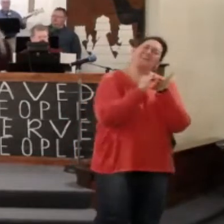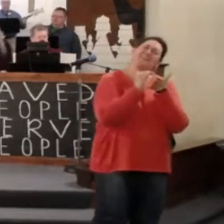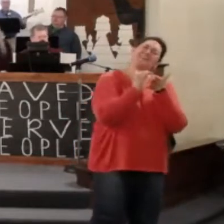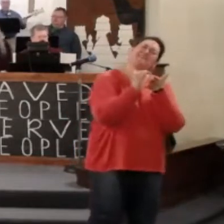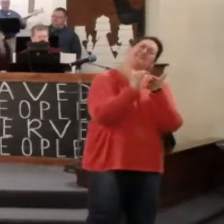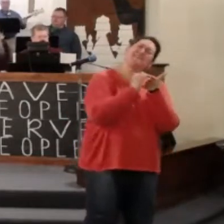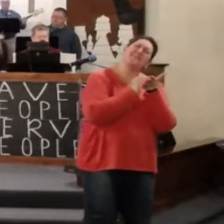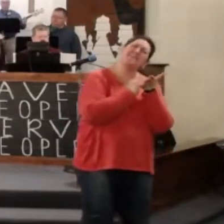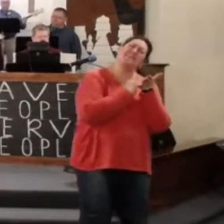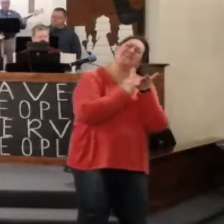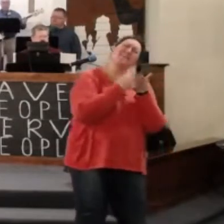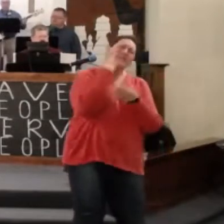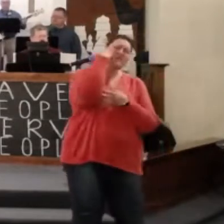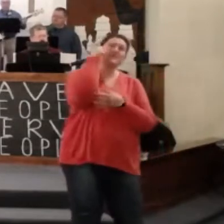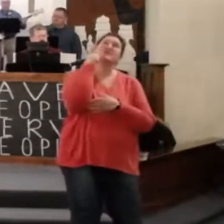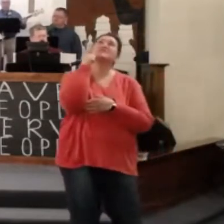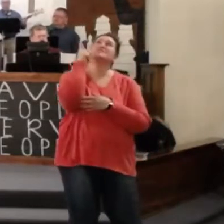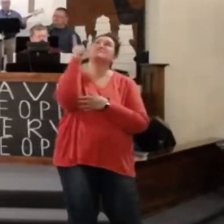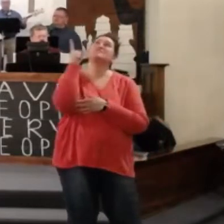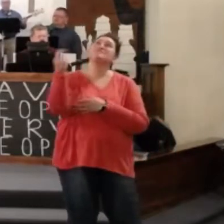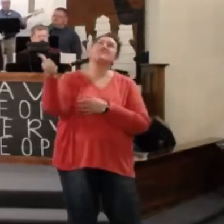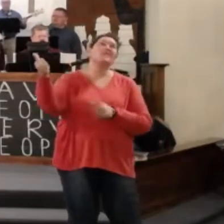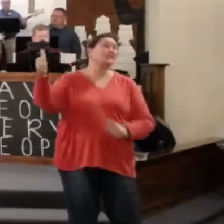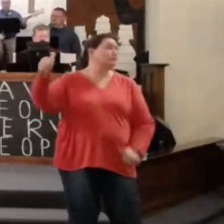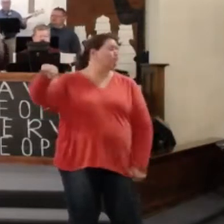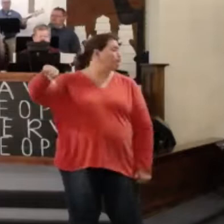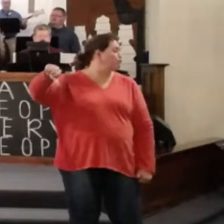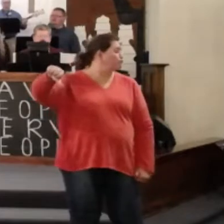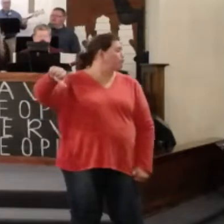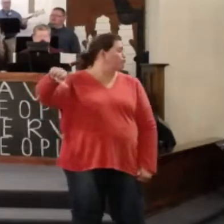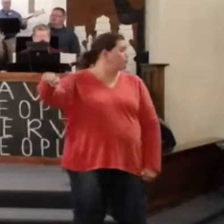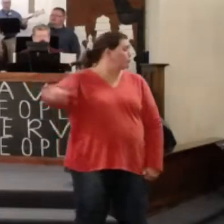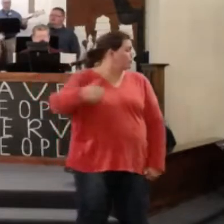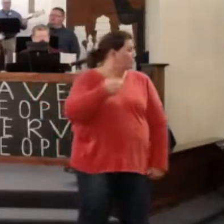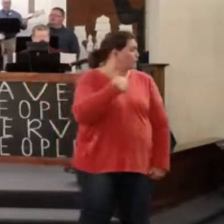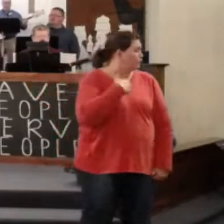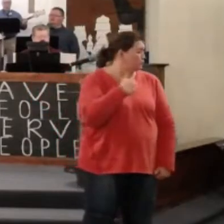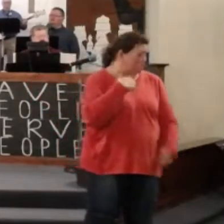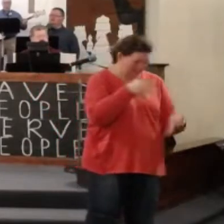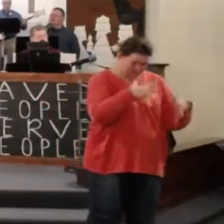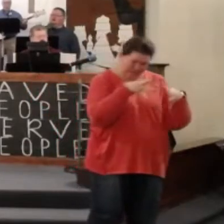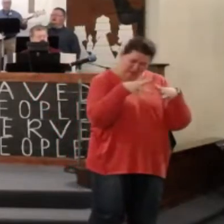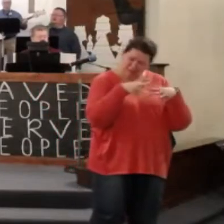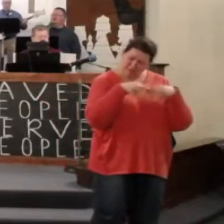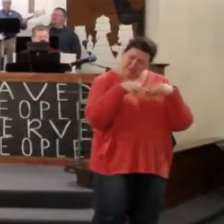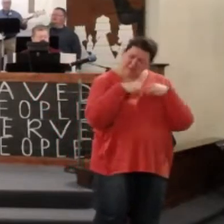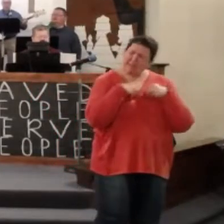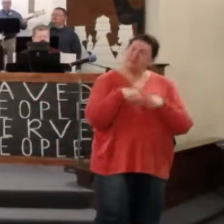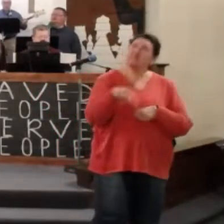I'm forgiven because you were forsaken.